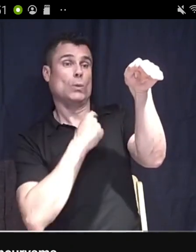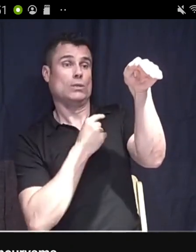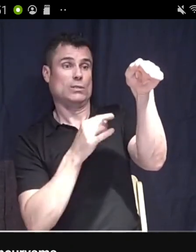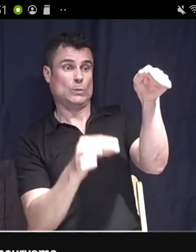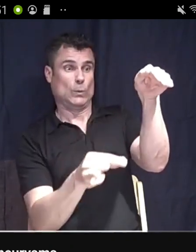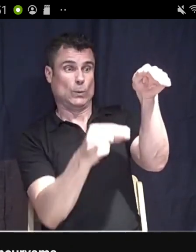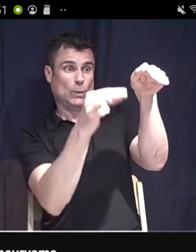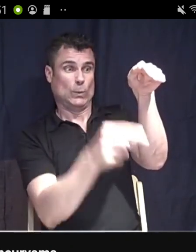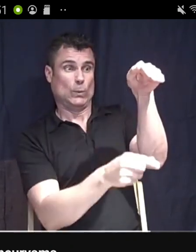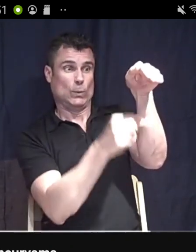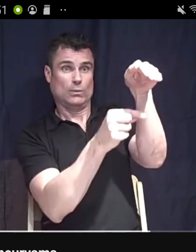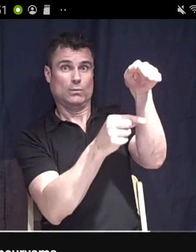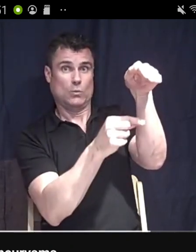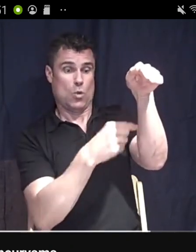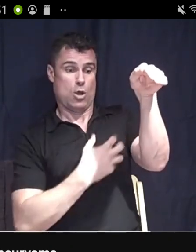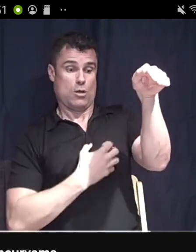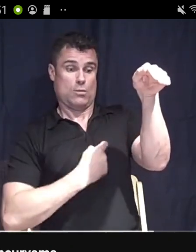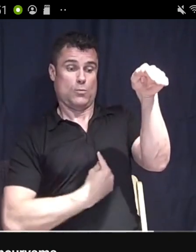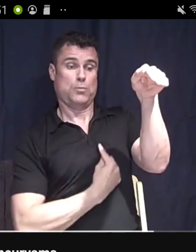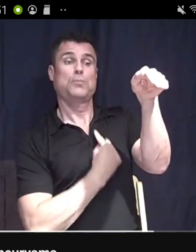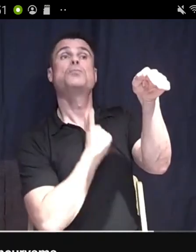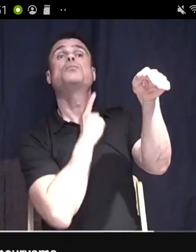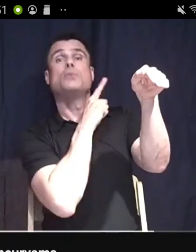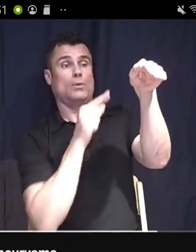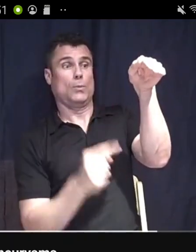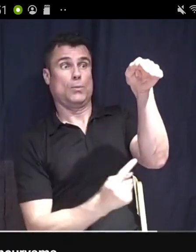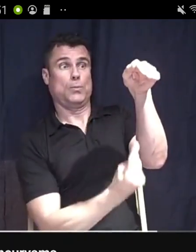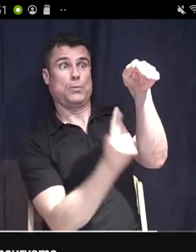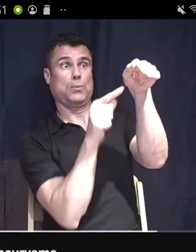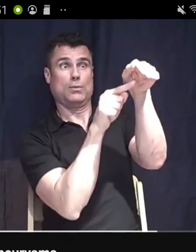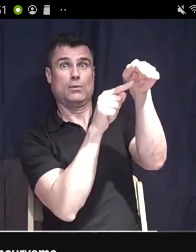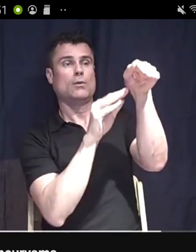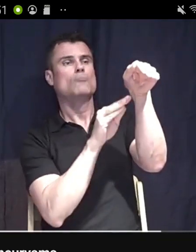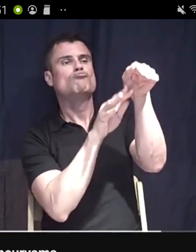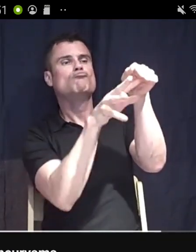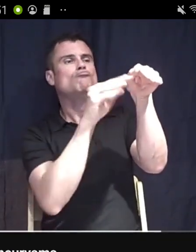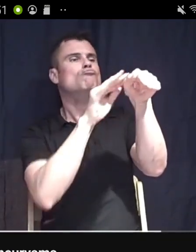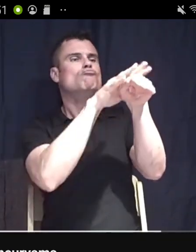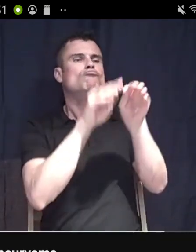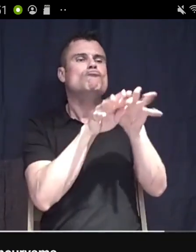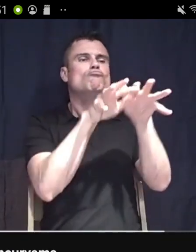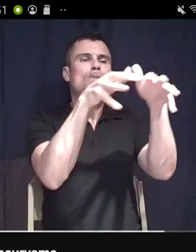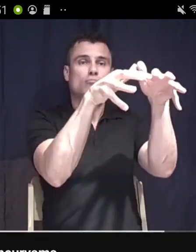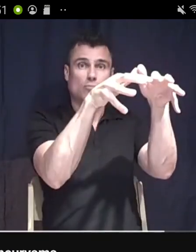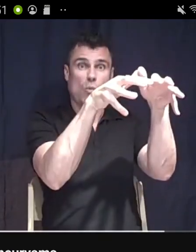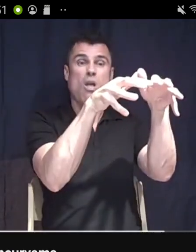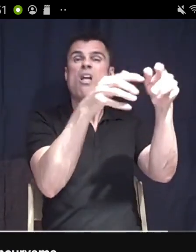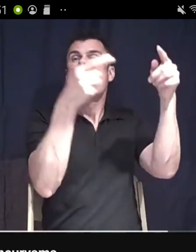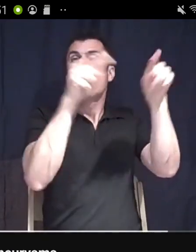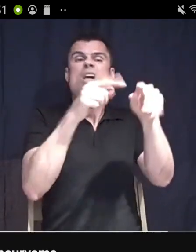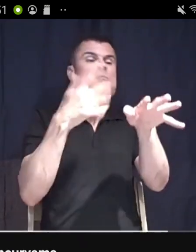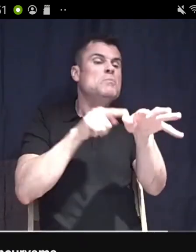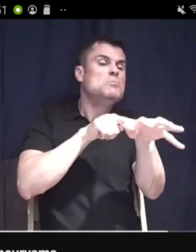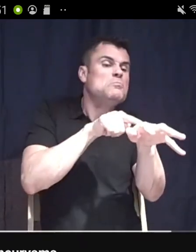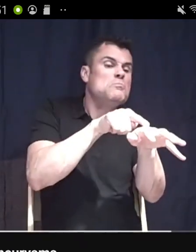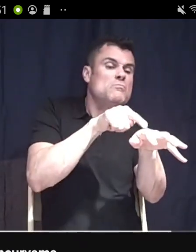Now, the reason why I allowed more time to be added with this description is